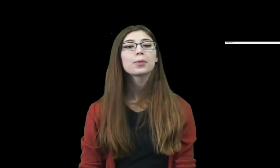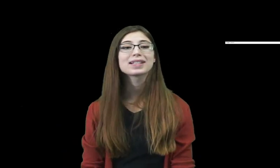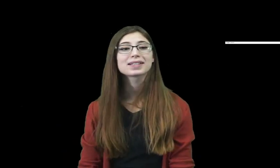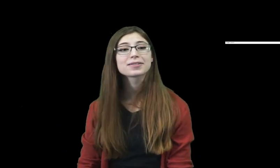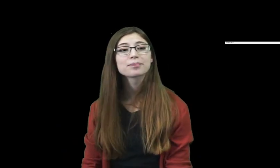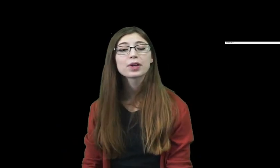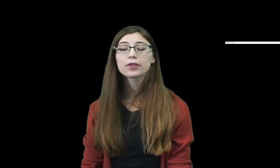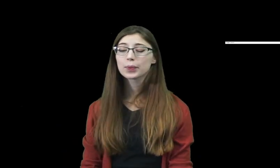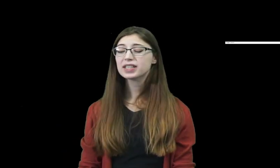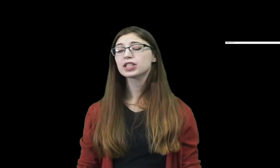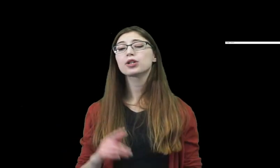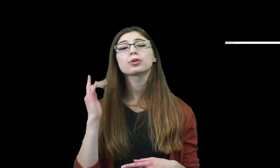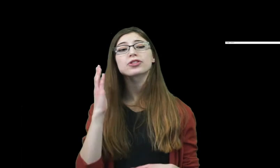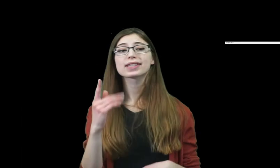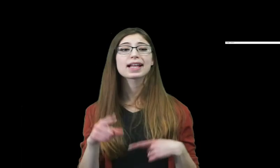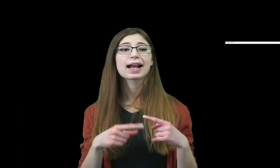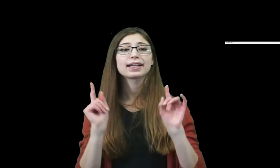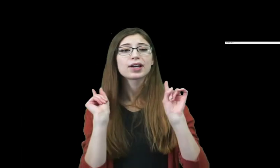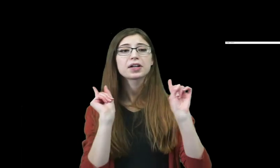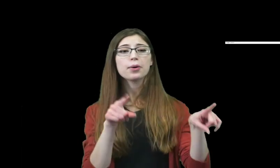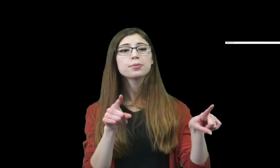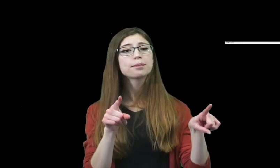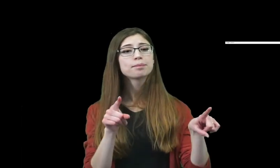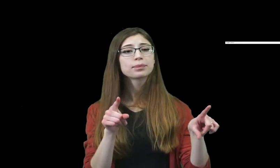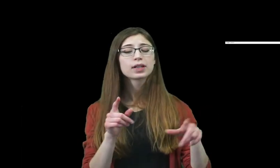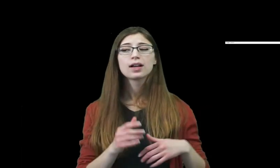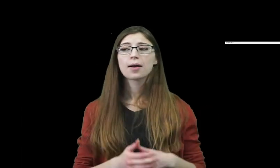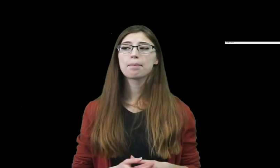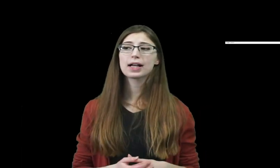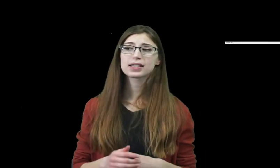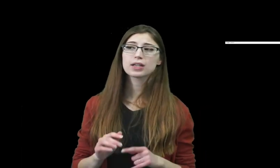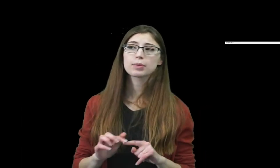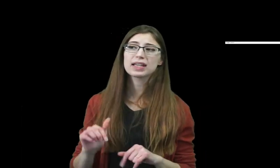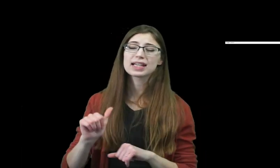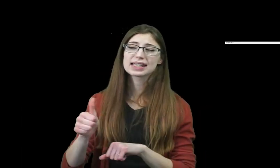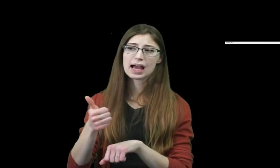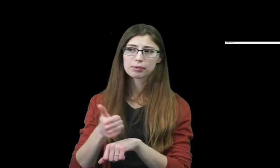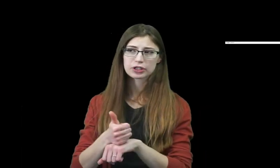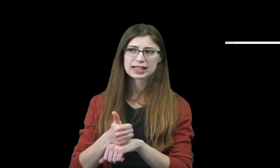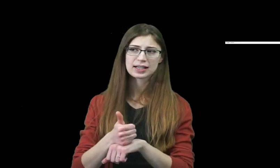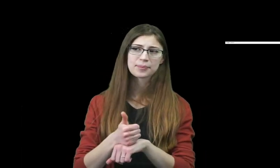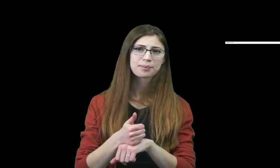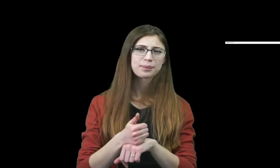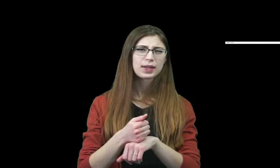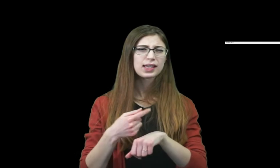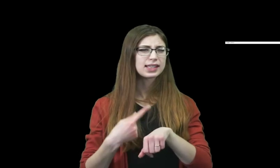Went. For went, you will just sign go, but you would be establishing the